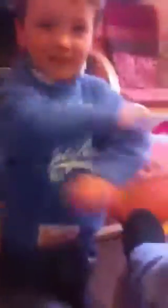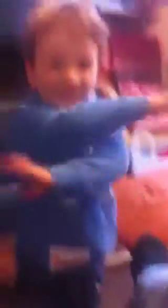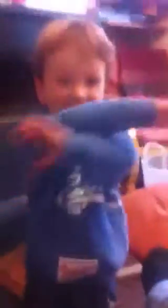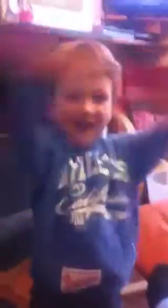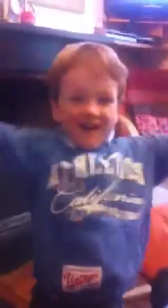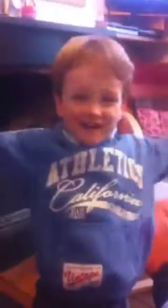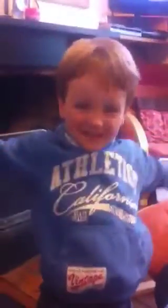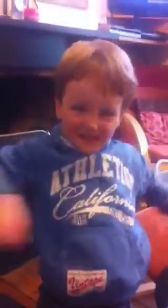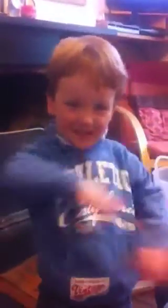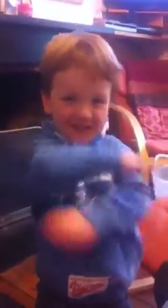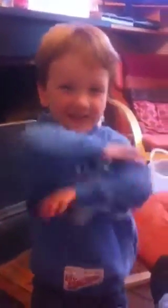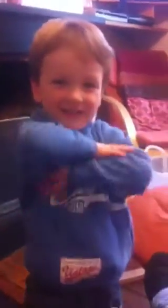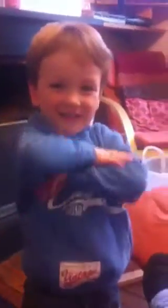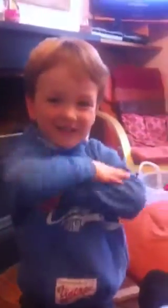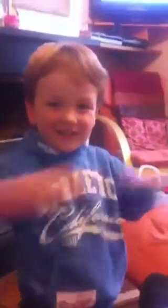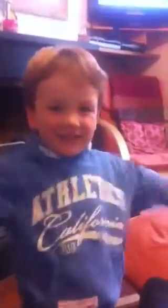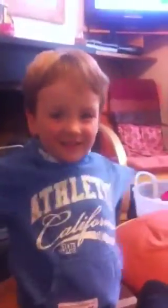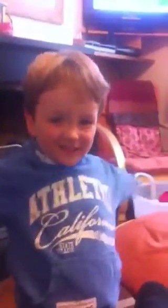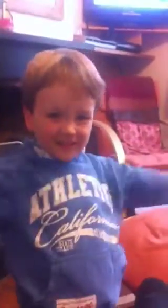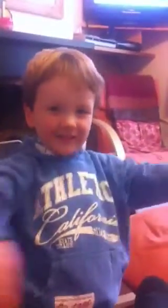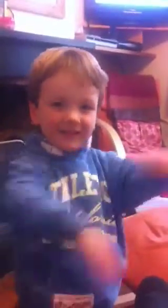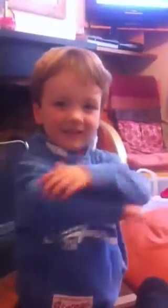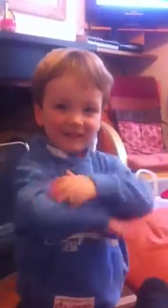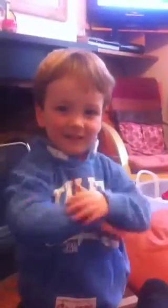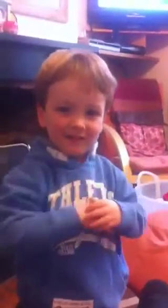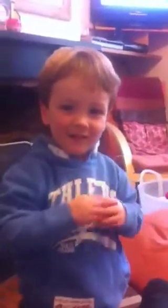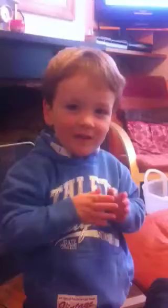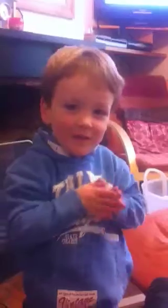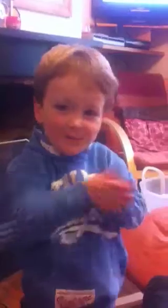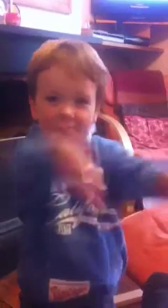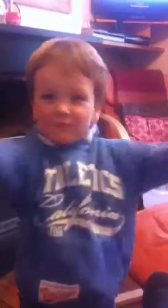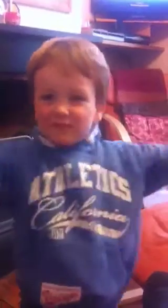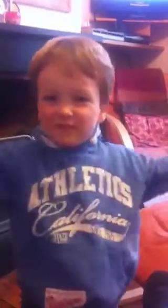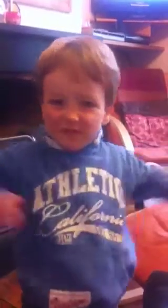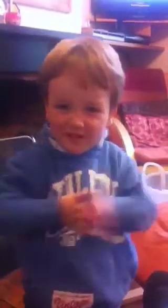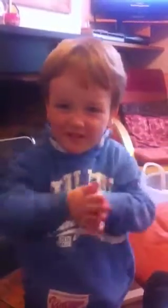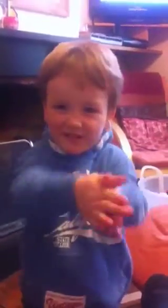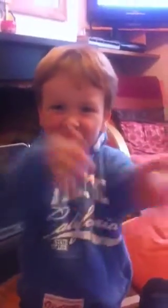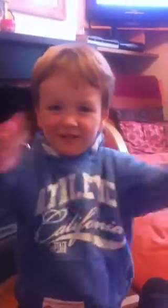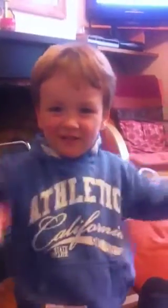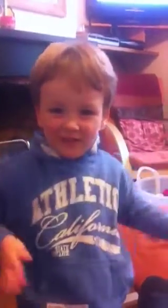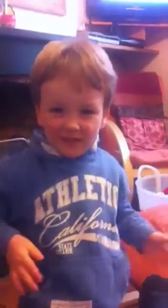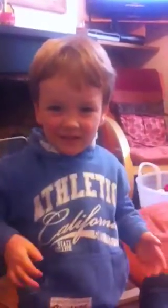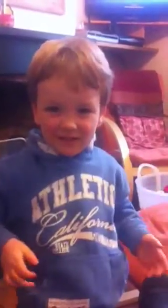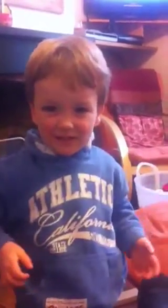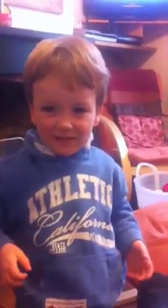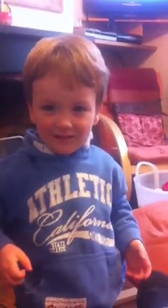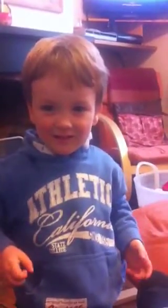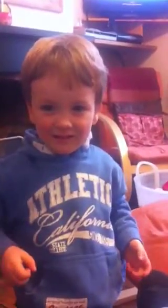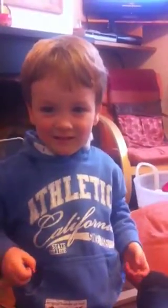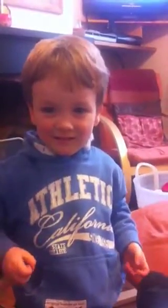Garden. What's boat? Boat. What's